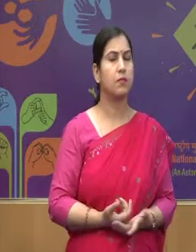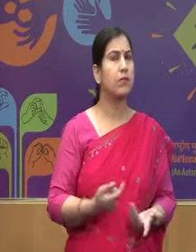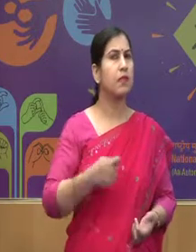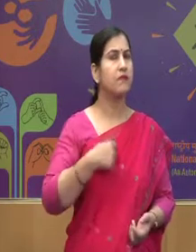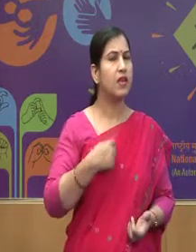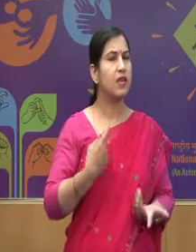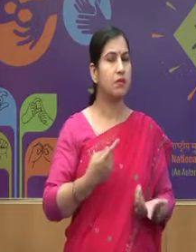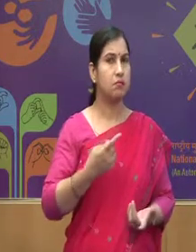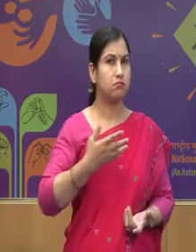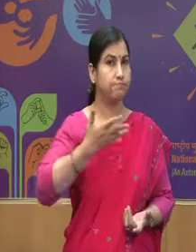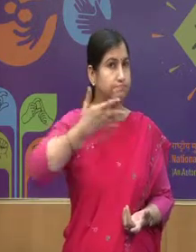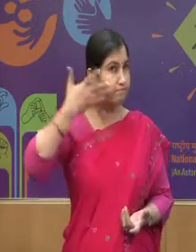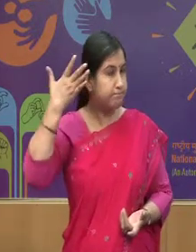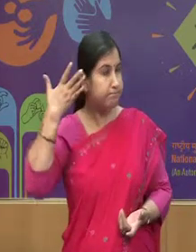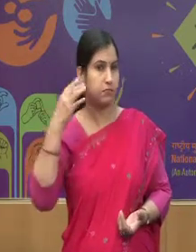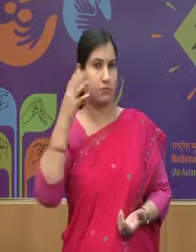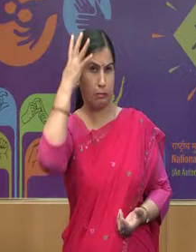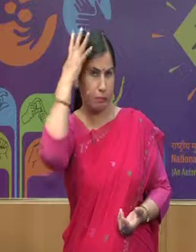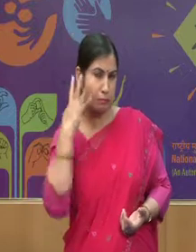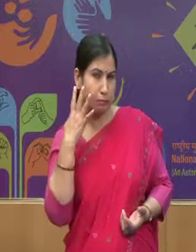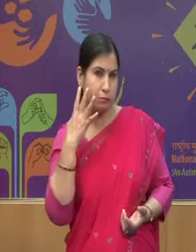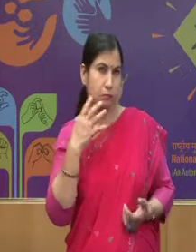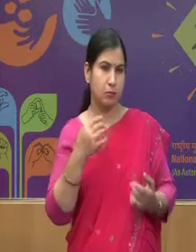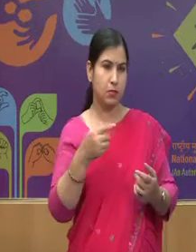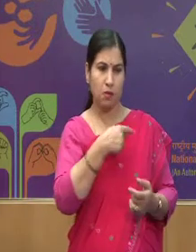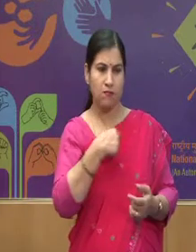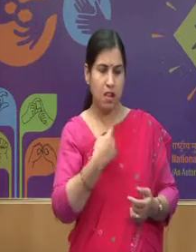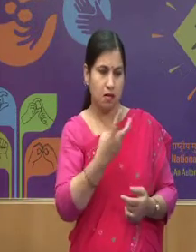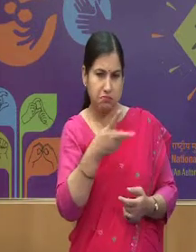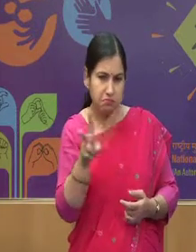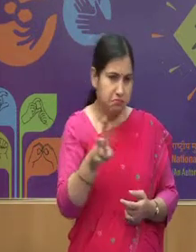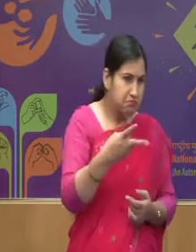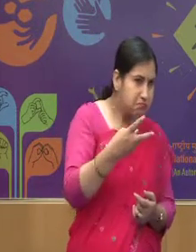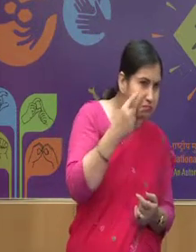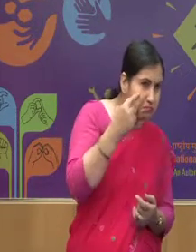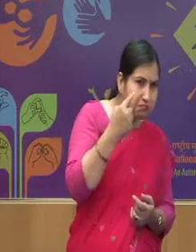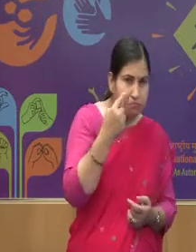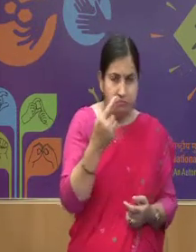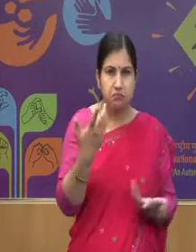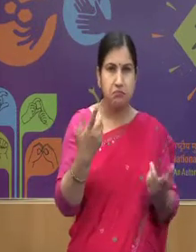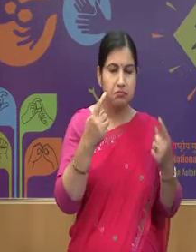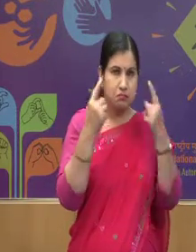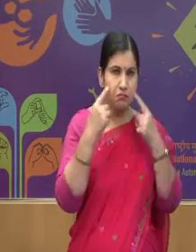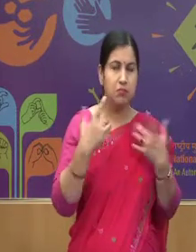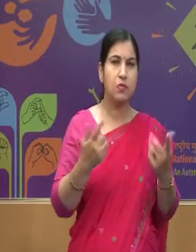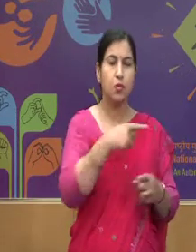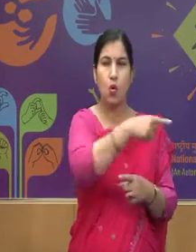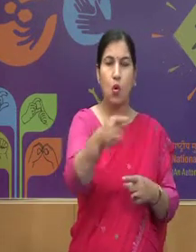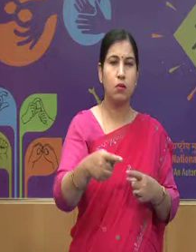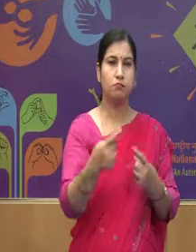Feeling of racial superiority among the imperial countries led to worst kind of